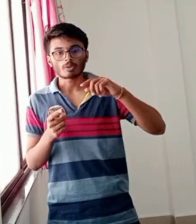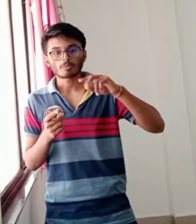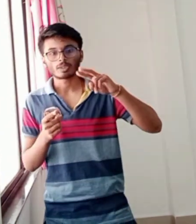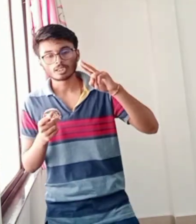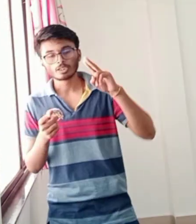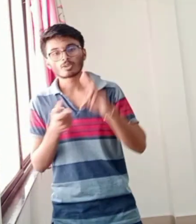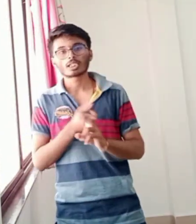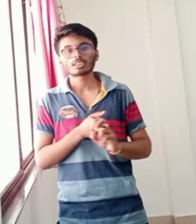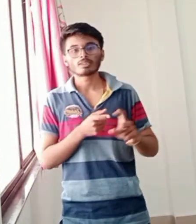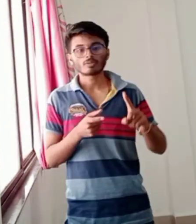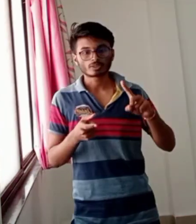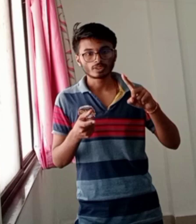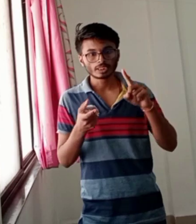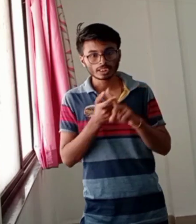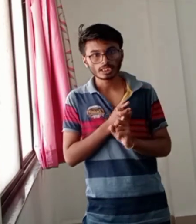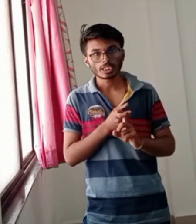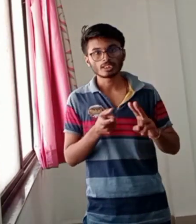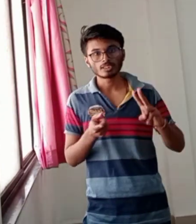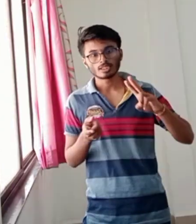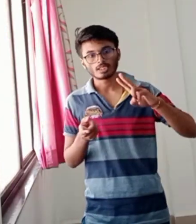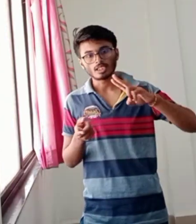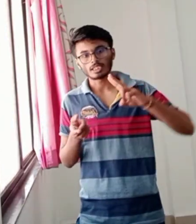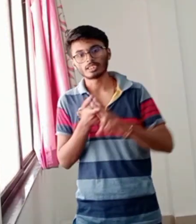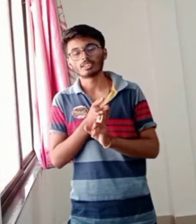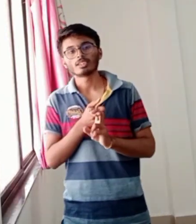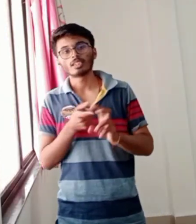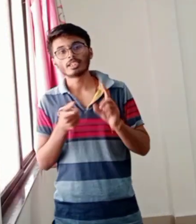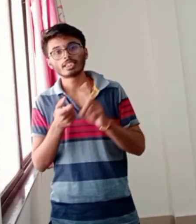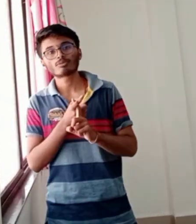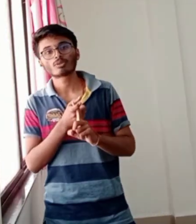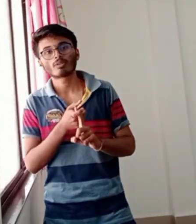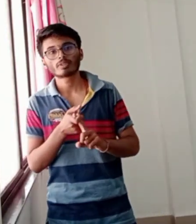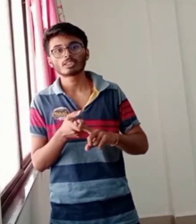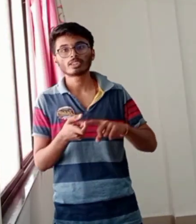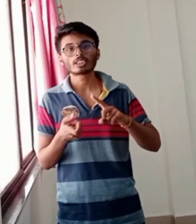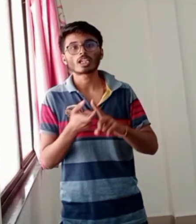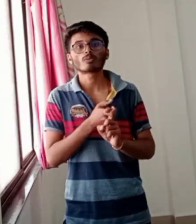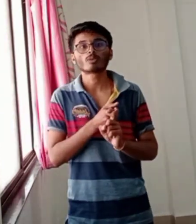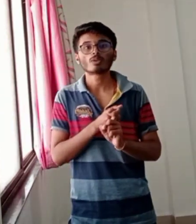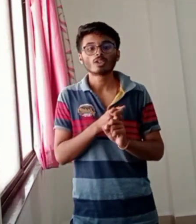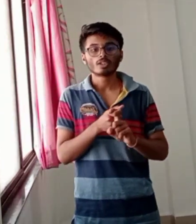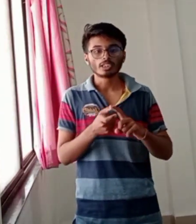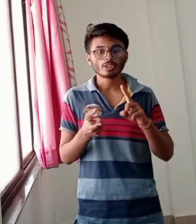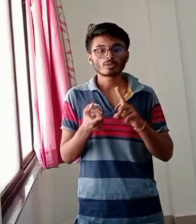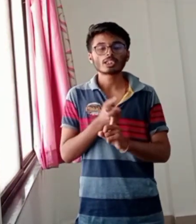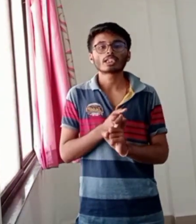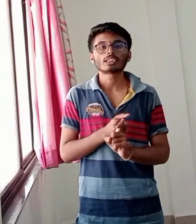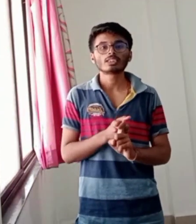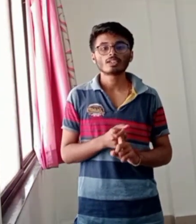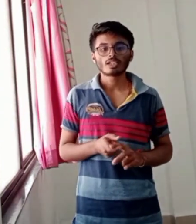type of nucleic acid. First one DNA and RNA. DNA full form is denucleic acid,